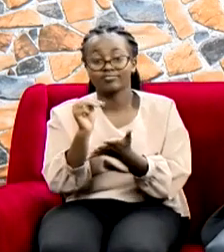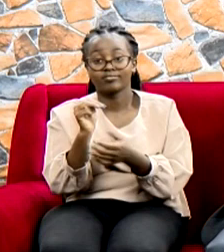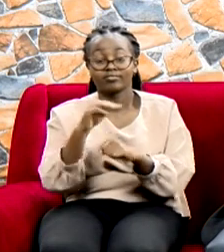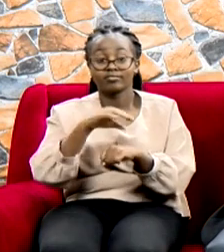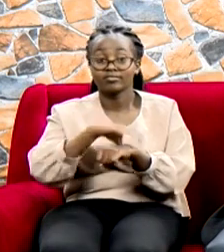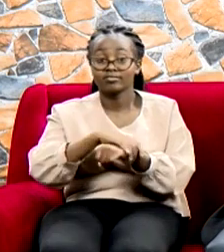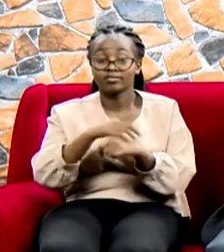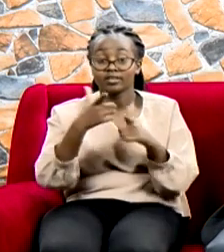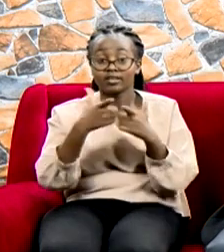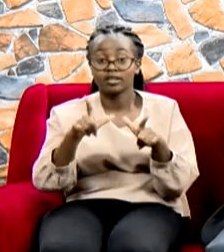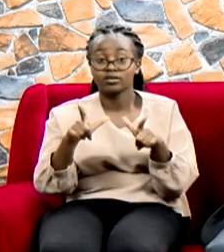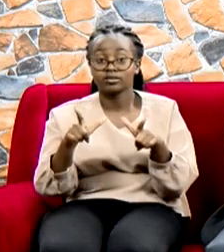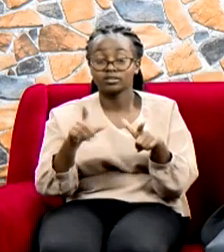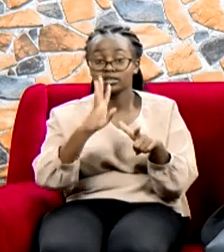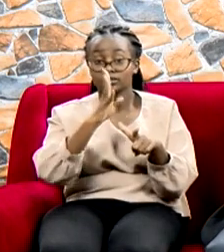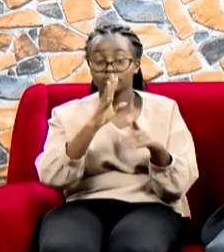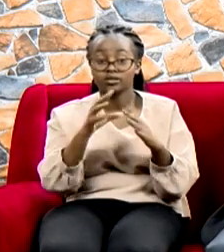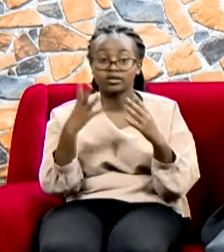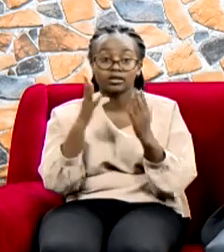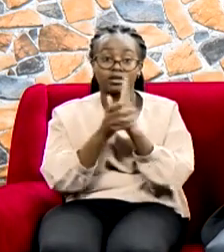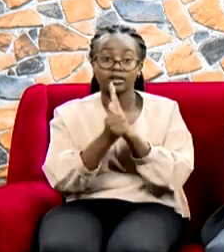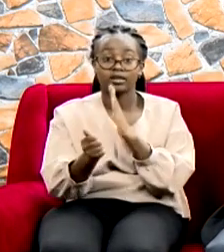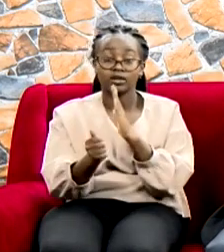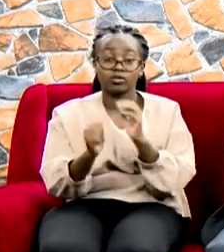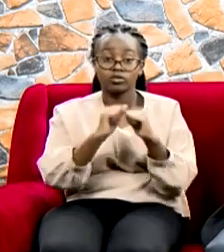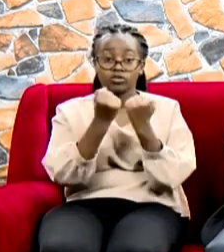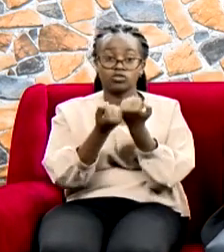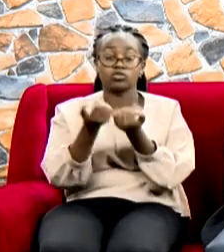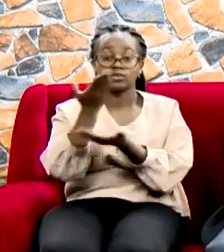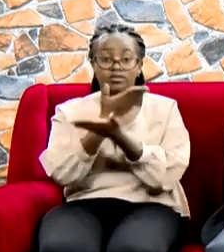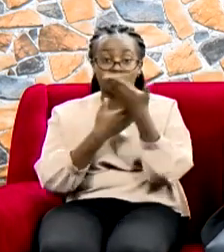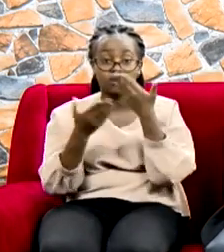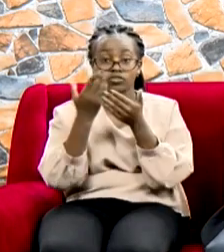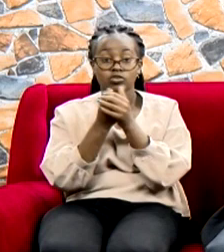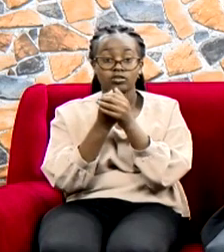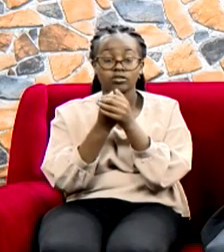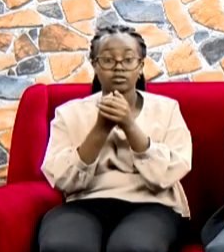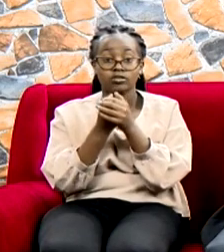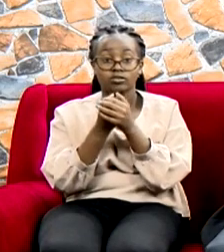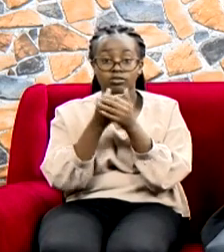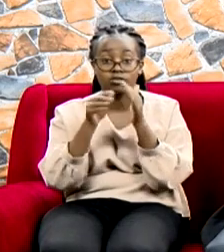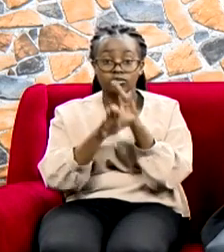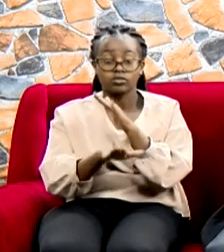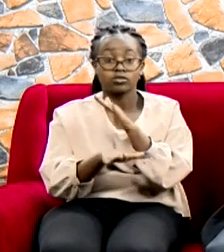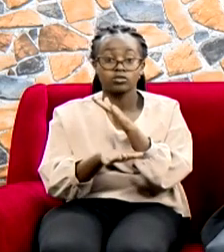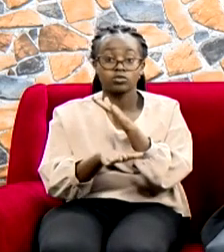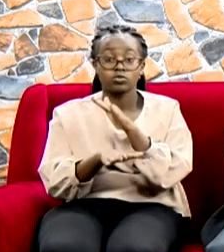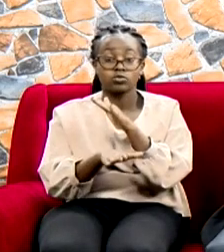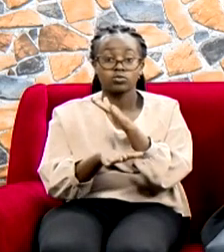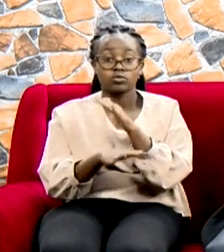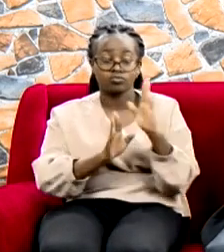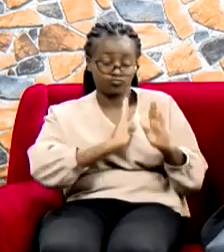acquire language or speech and language skills, social interaction, to reduce